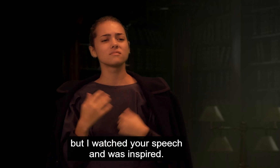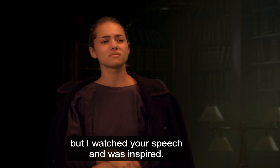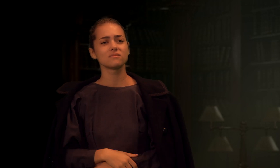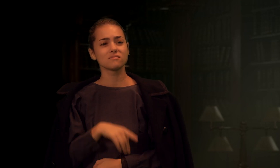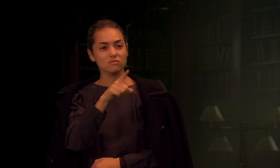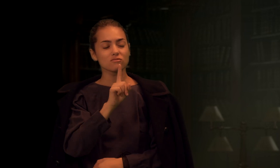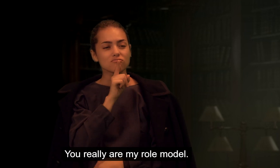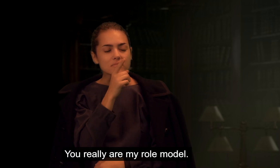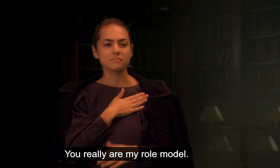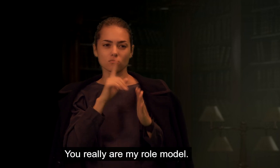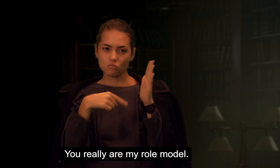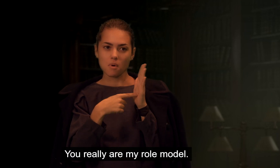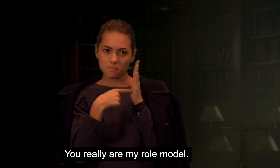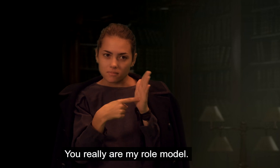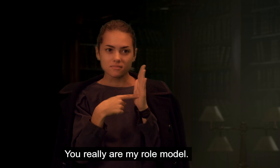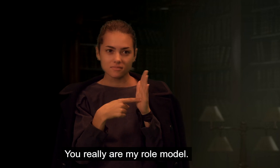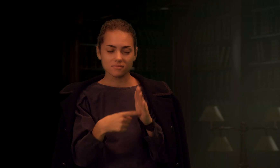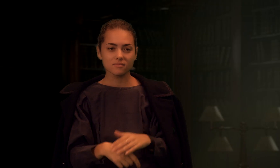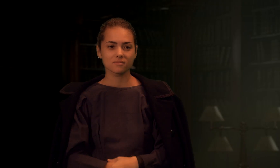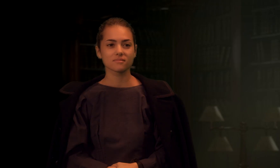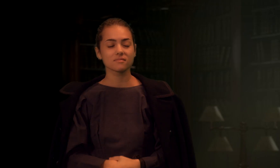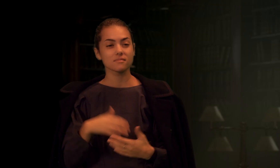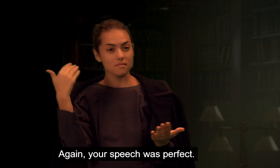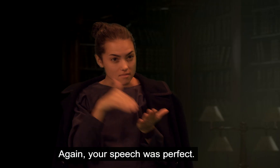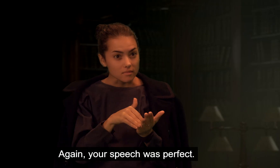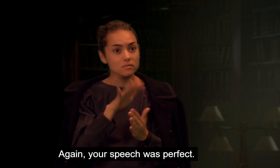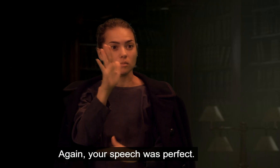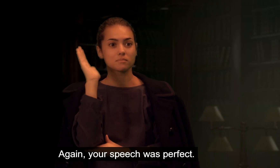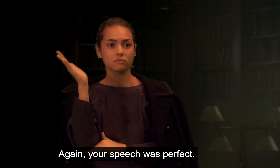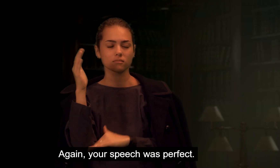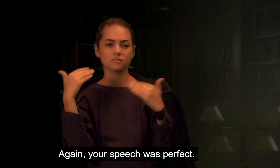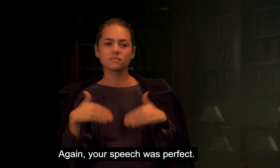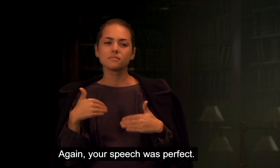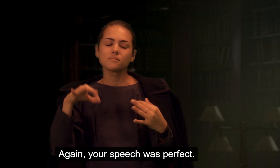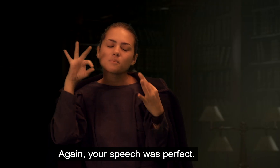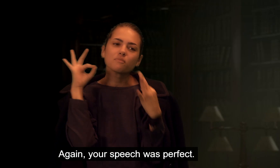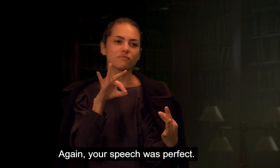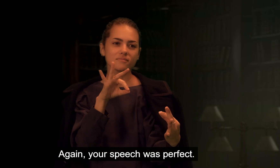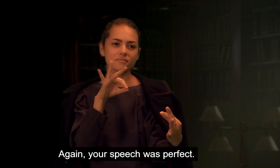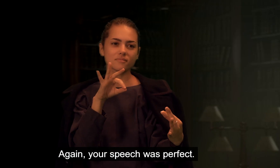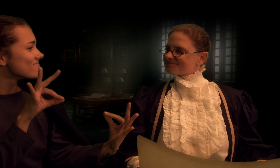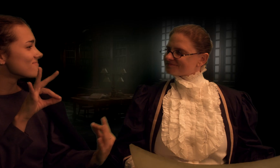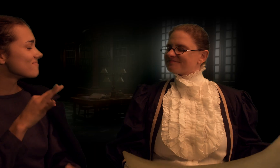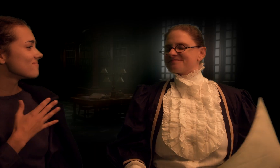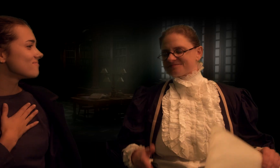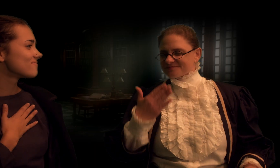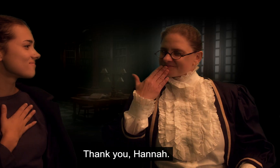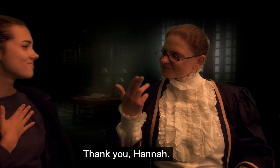inspired. You really are my role model. Again, your speech was perfect. Thank